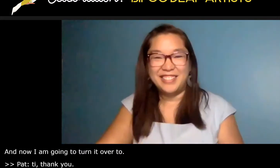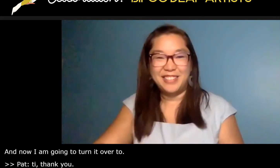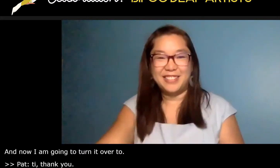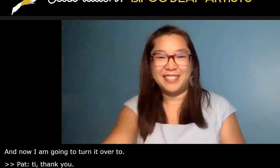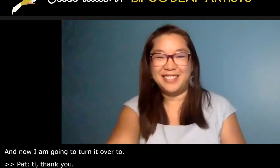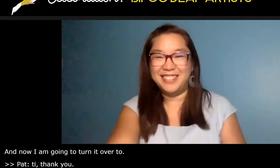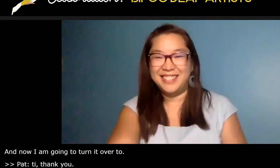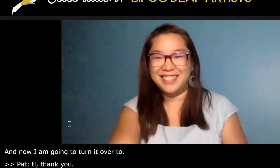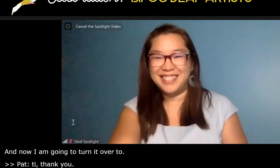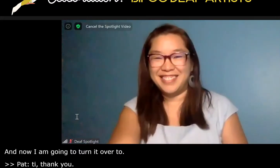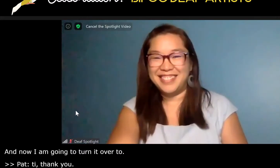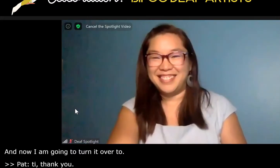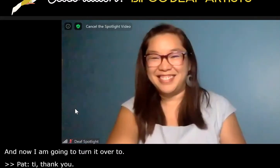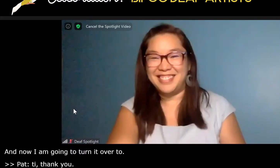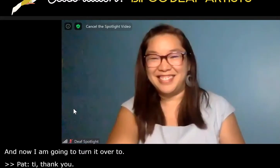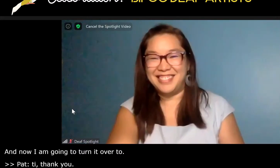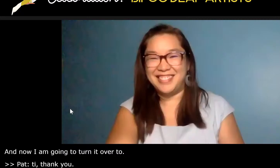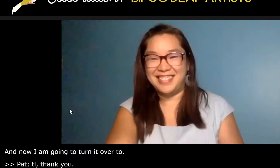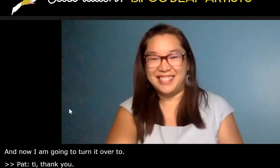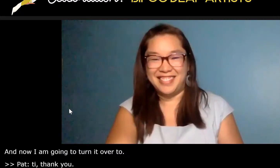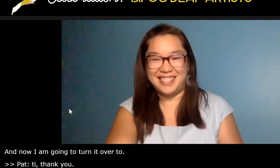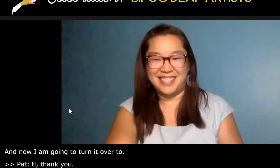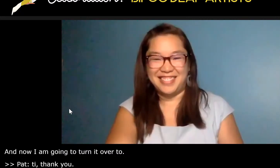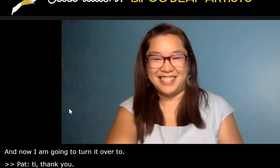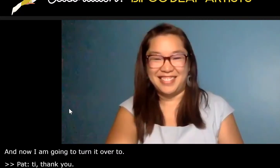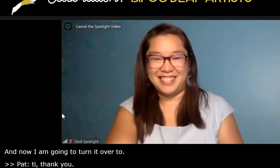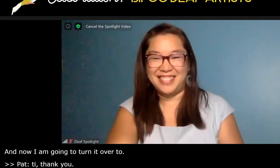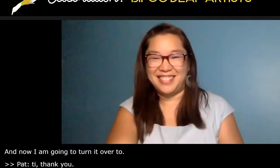We're at 23. Oh.